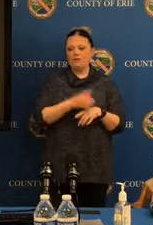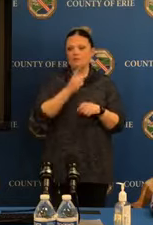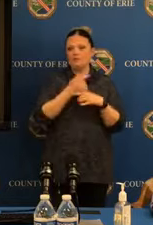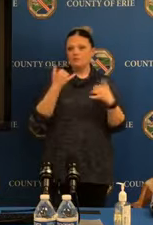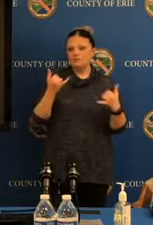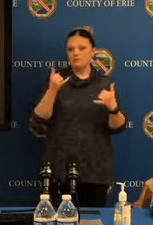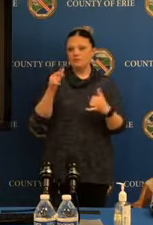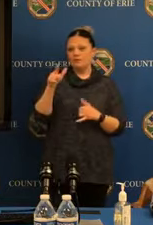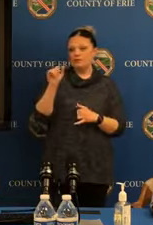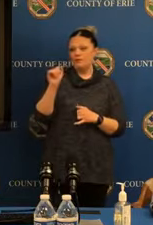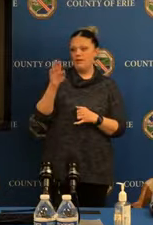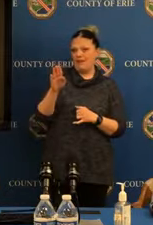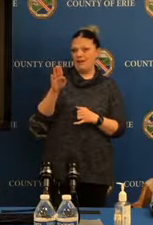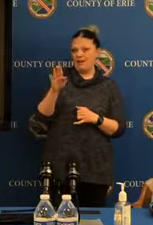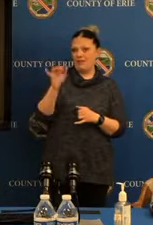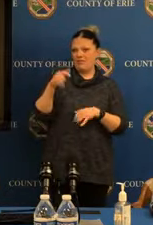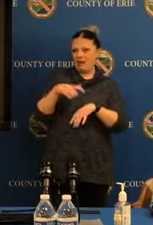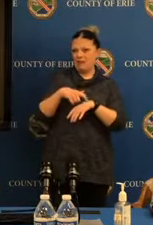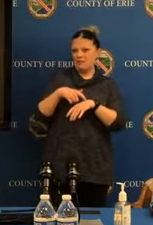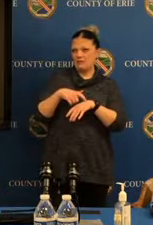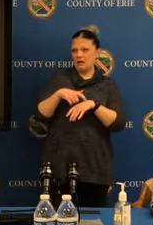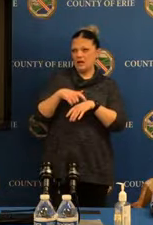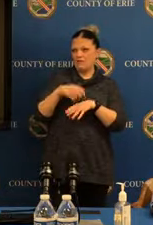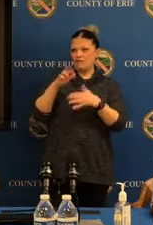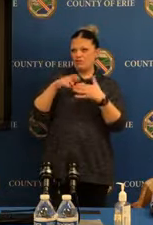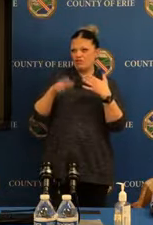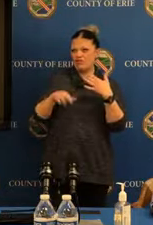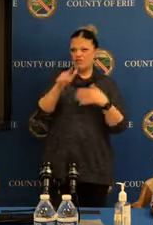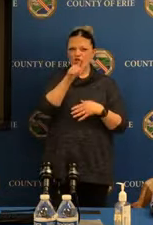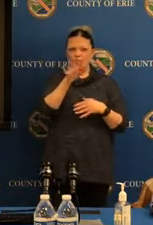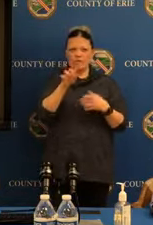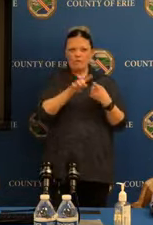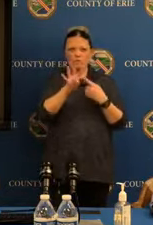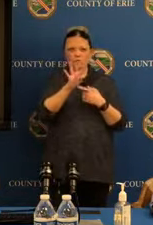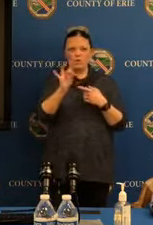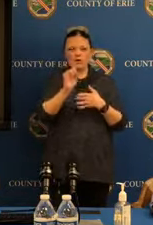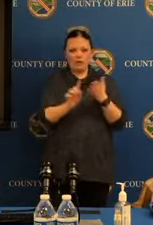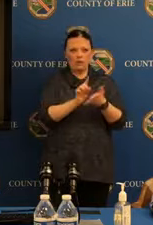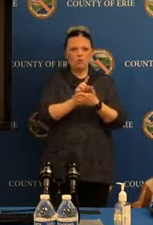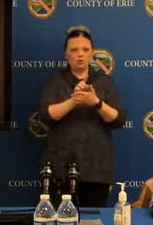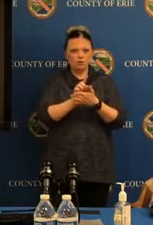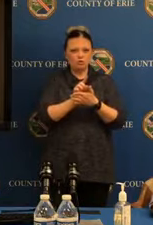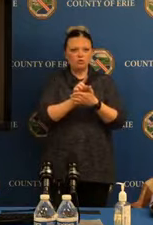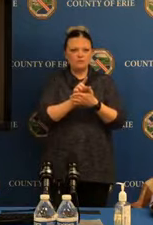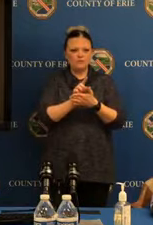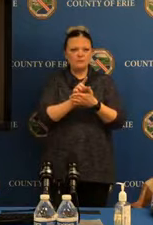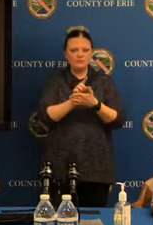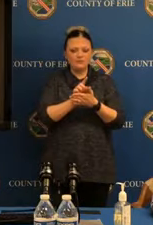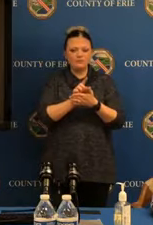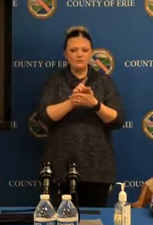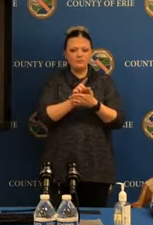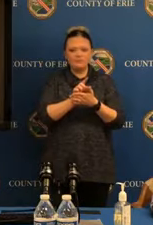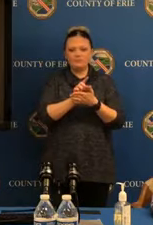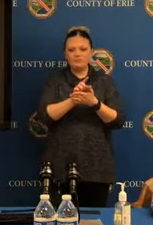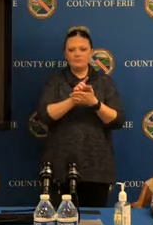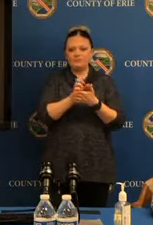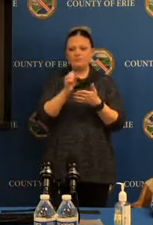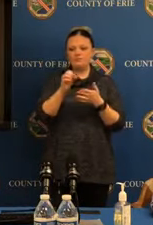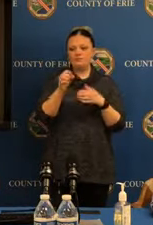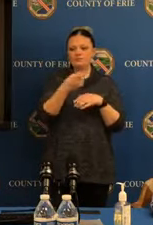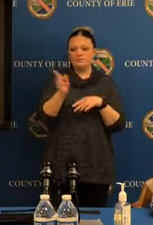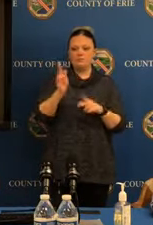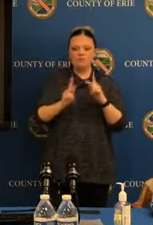with the laboratory, the turnaround time is about 24 to 48 hours. So those people